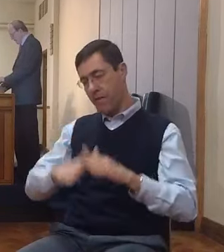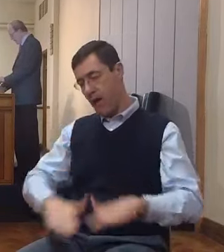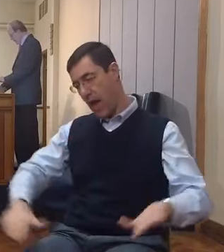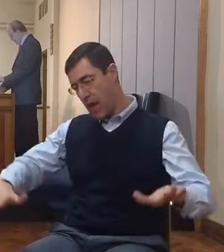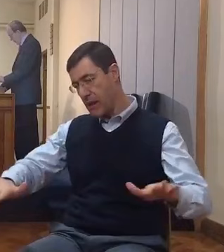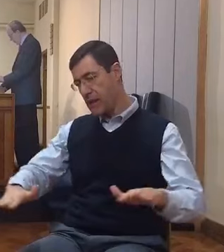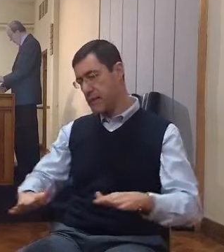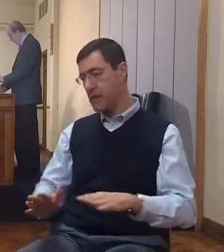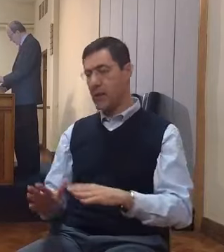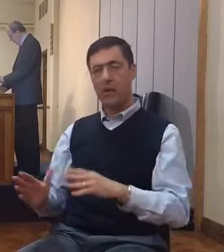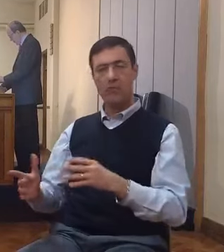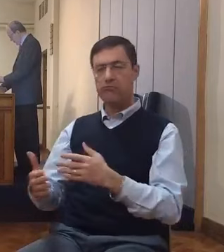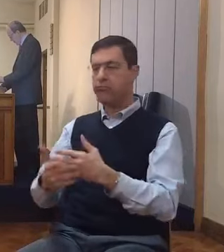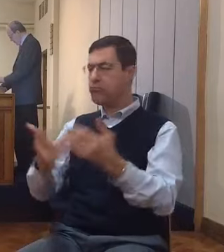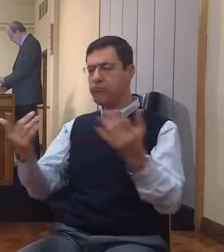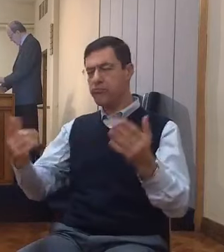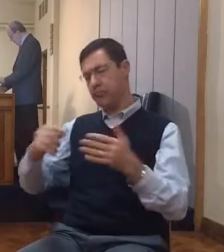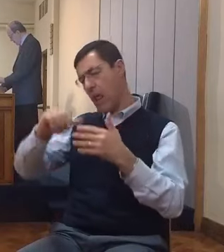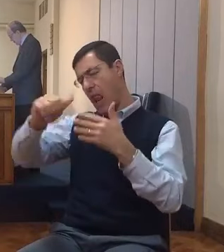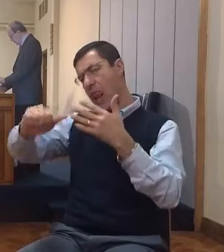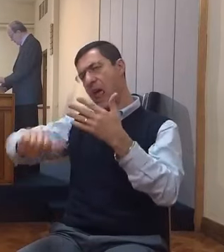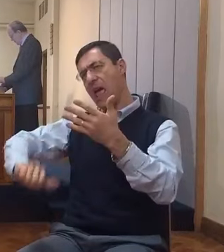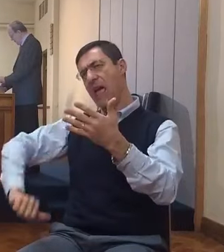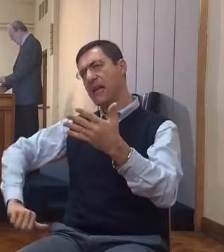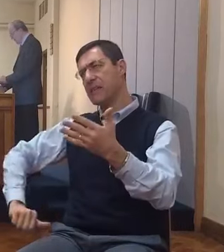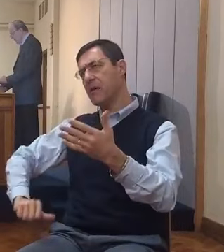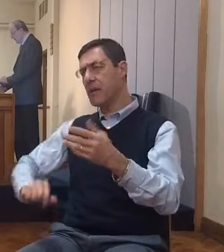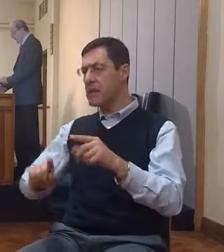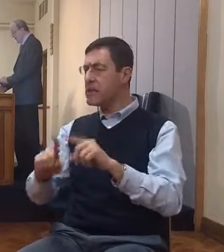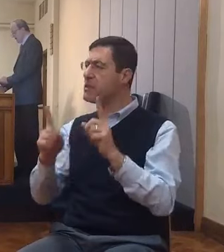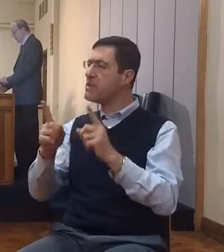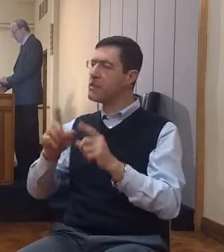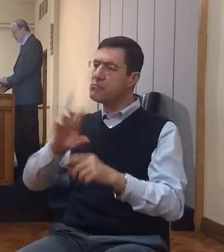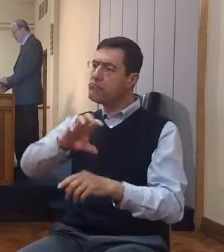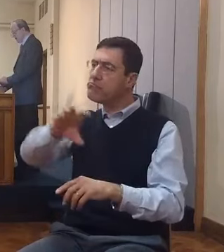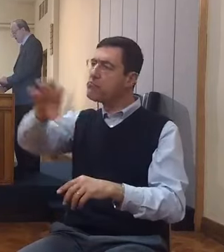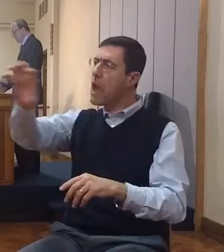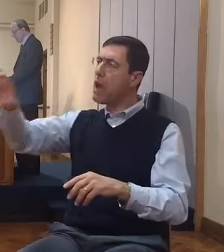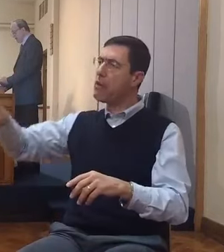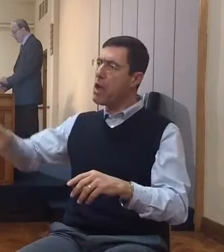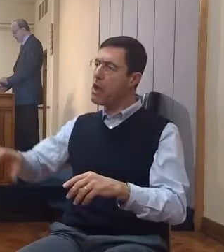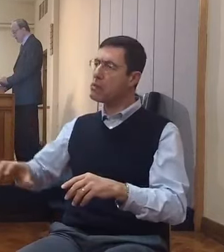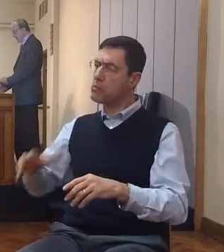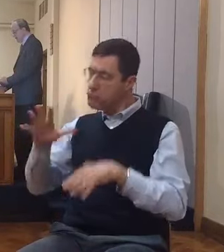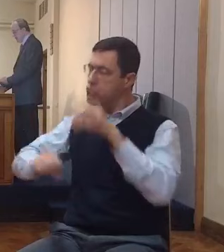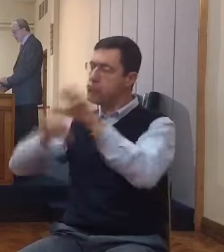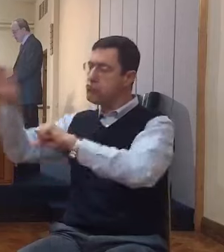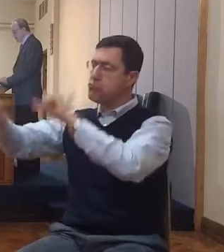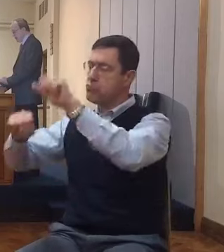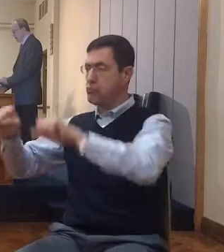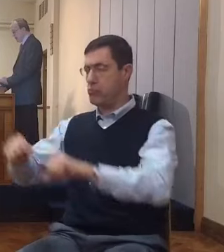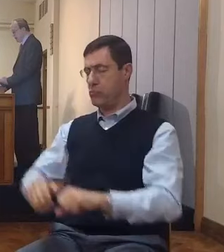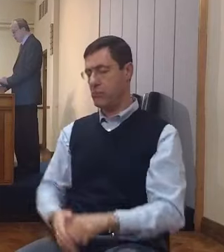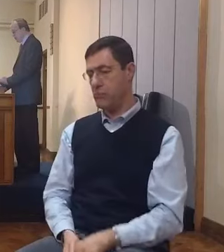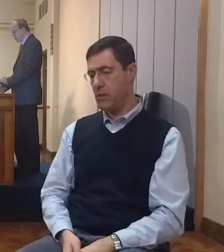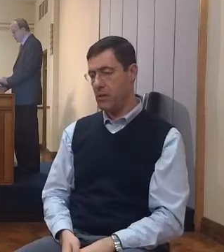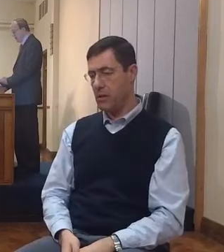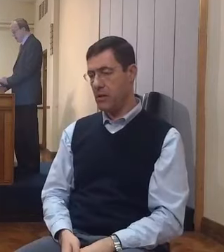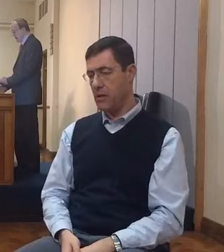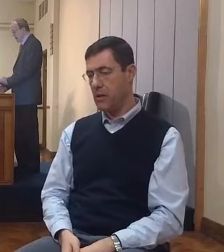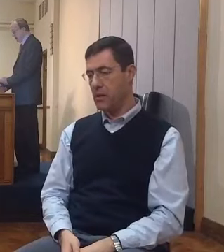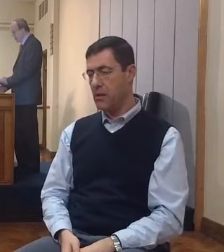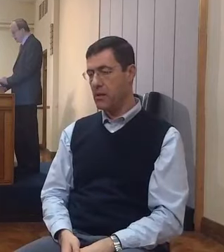valley of the same and the long list proceeds down to verse 18. Joshua made